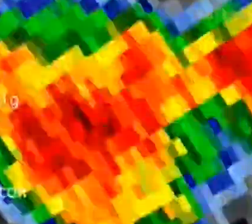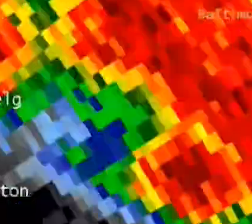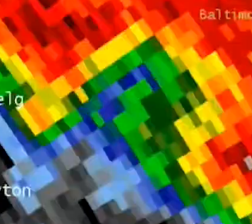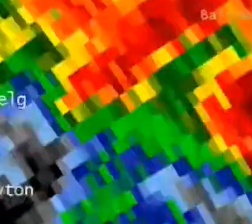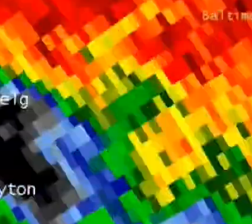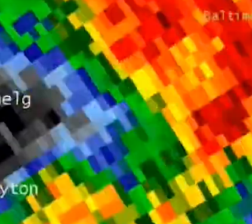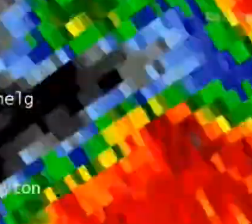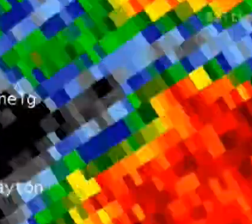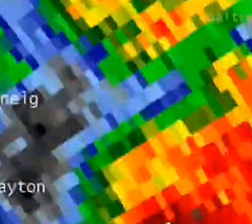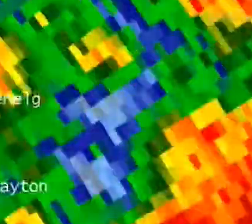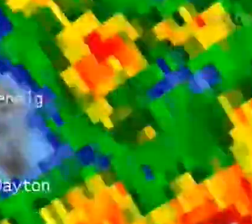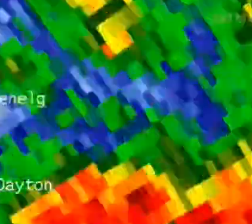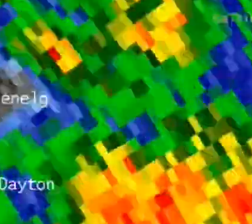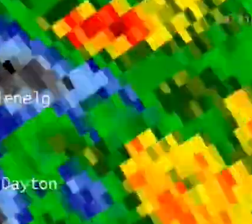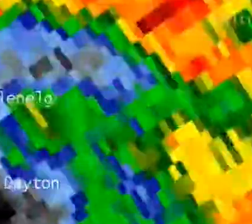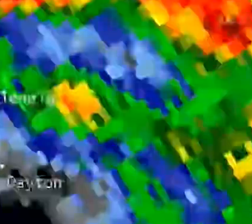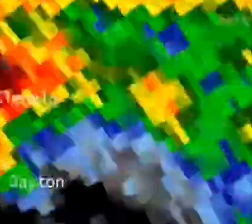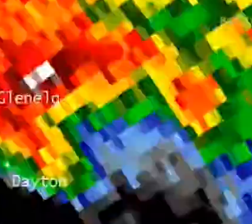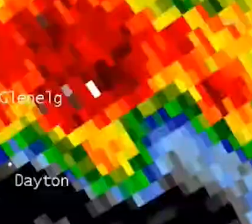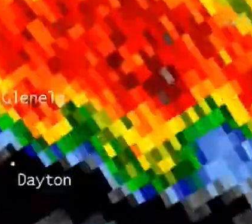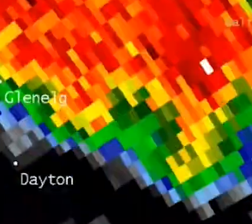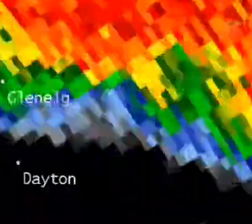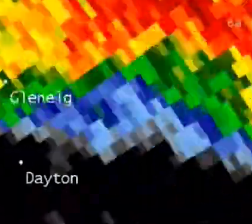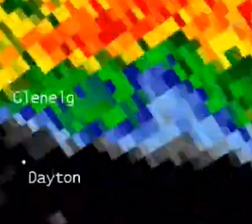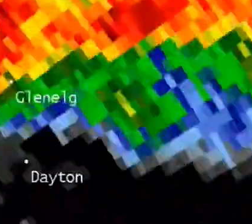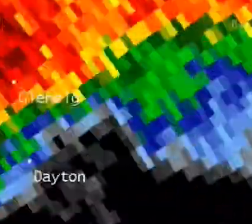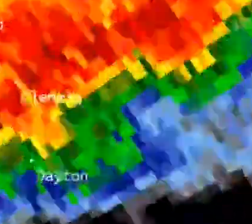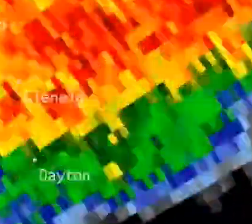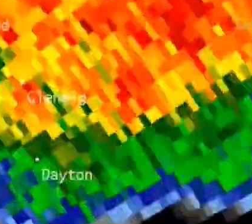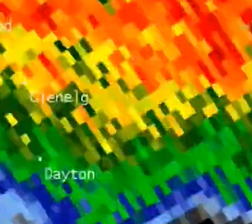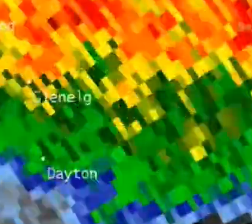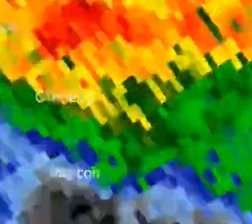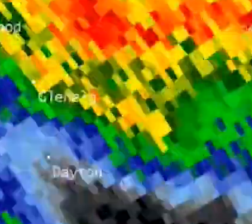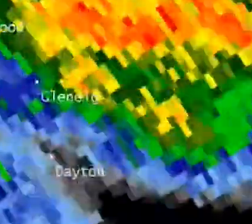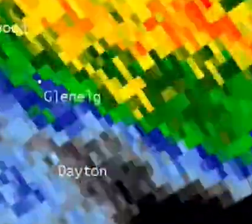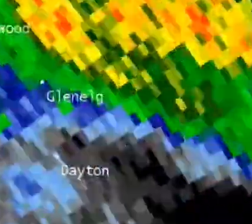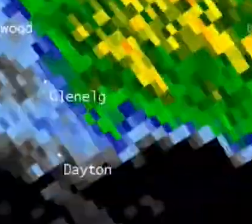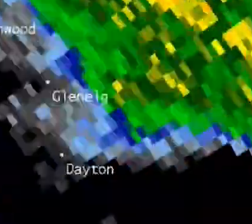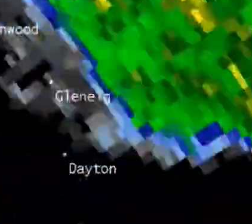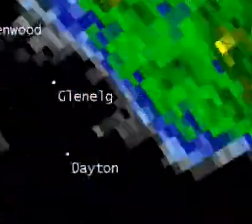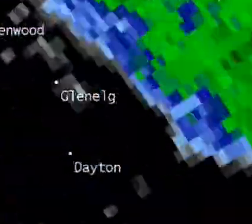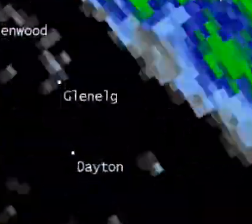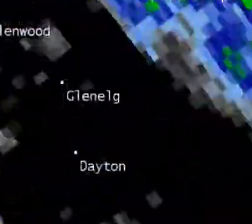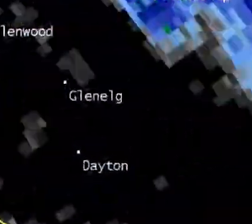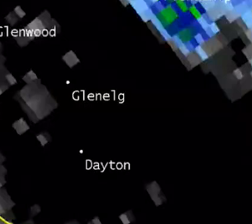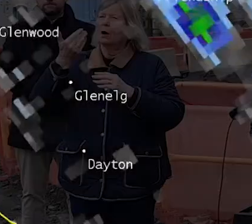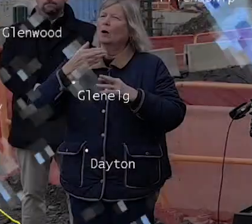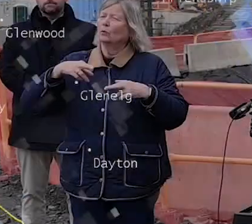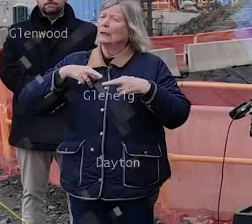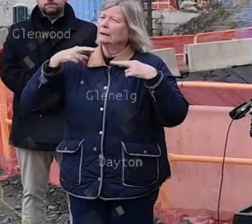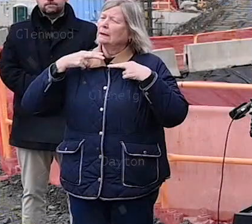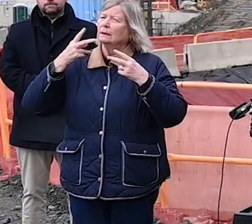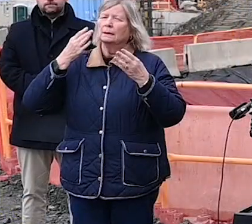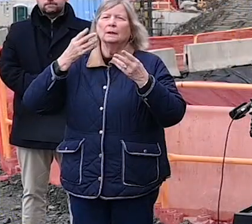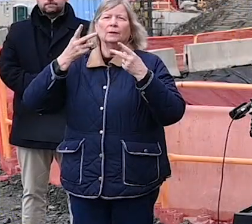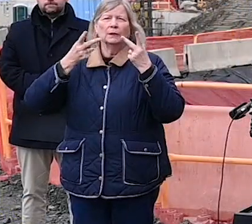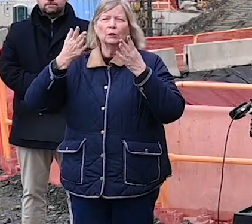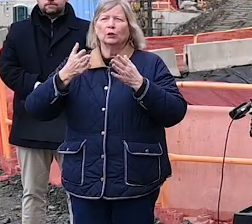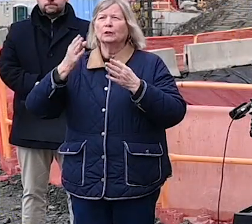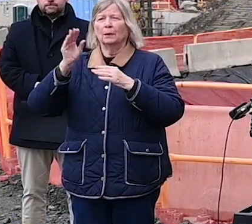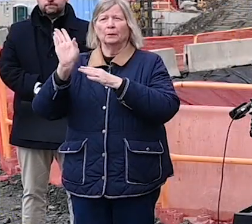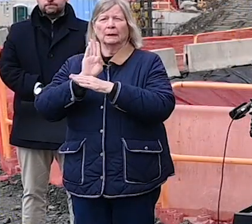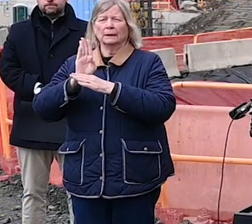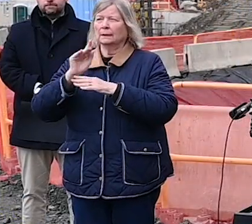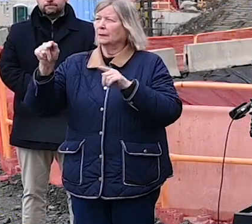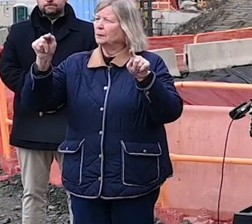to set a course for a stronger, more resilient future for our residents, businesses, and visitors. During